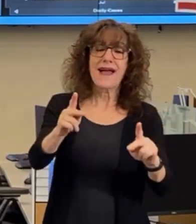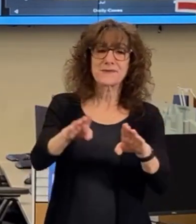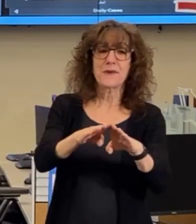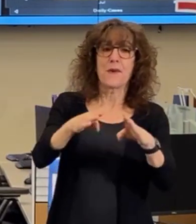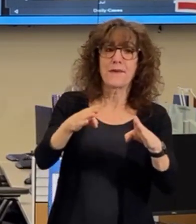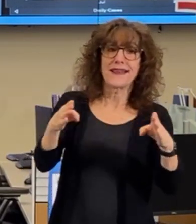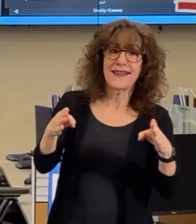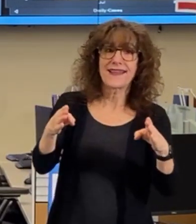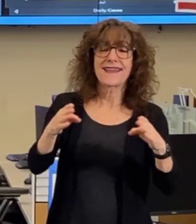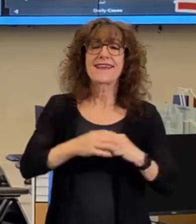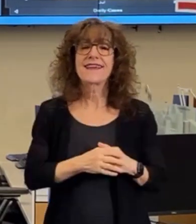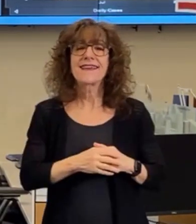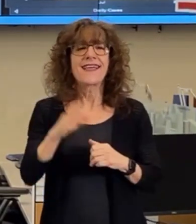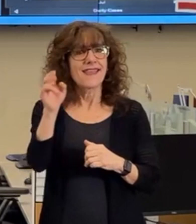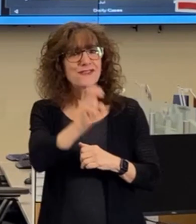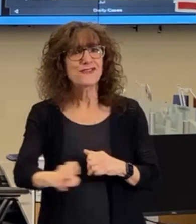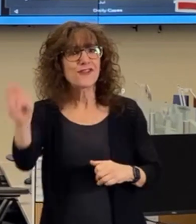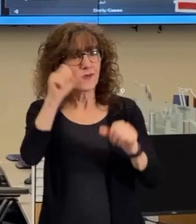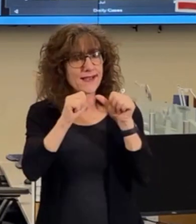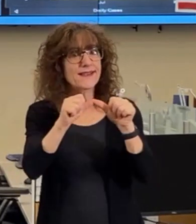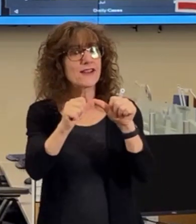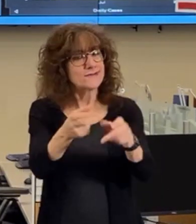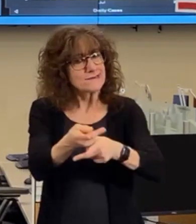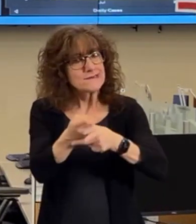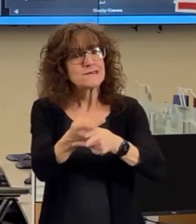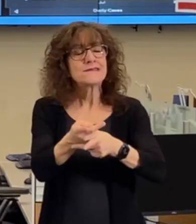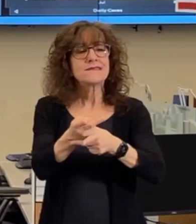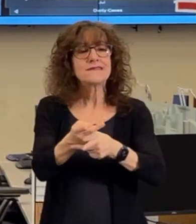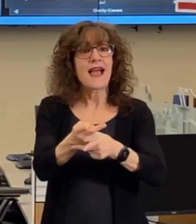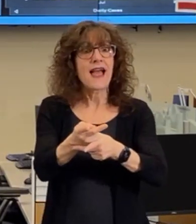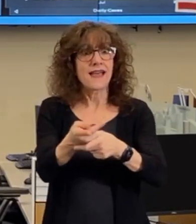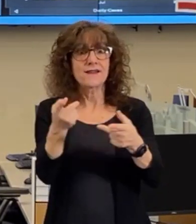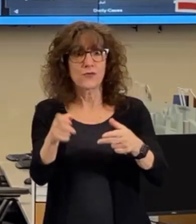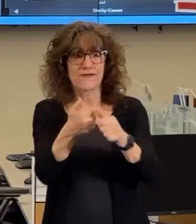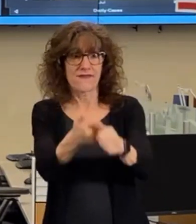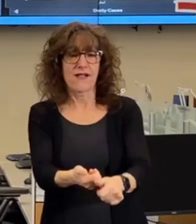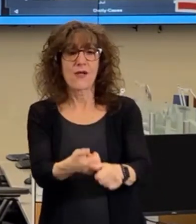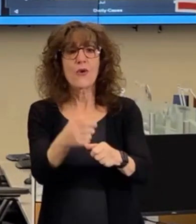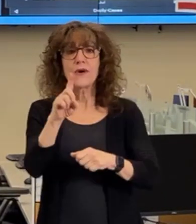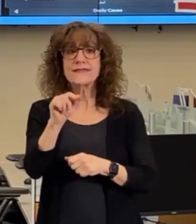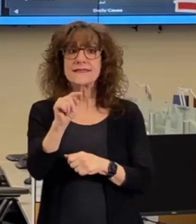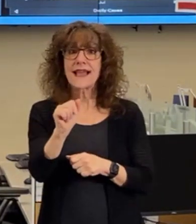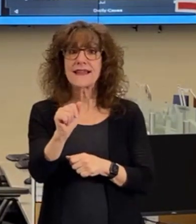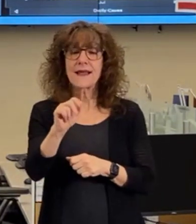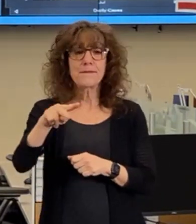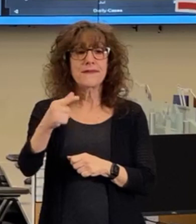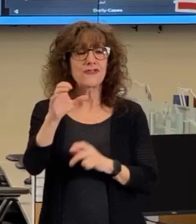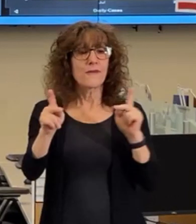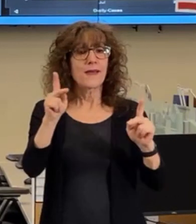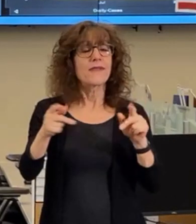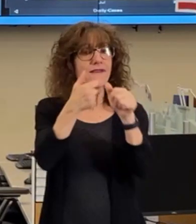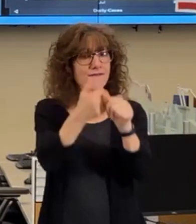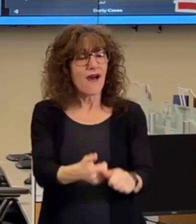journey. It is a journey that will continue to be prudent and data-driven. Prince Georgians have heeded our call to be